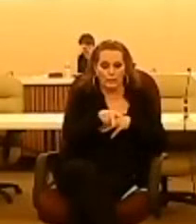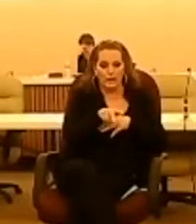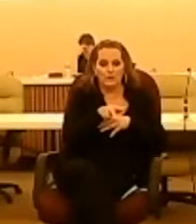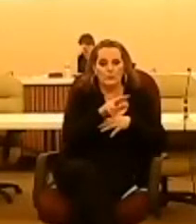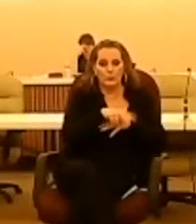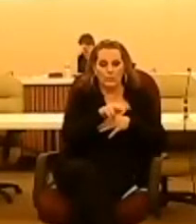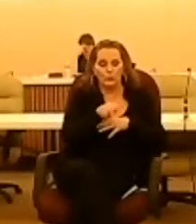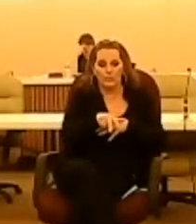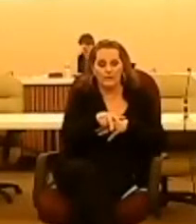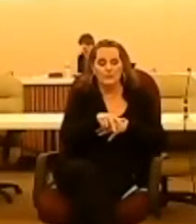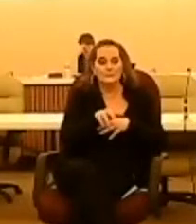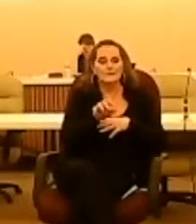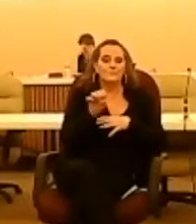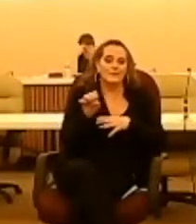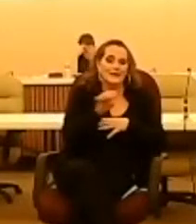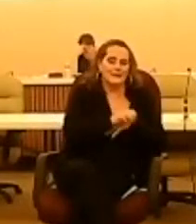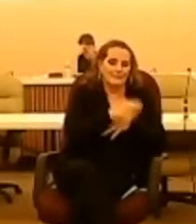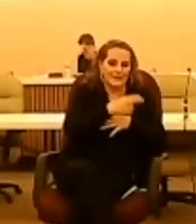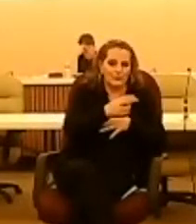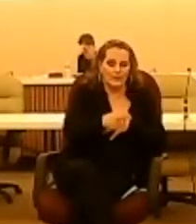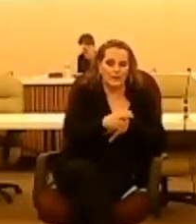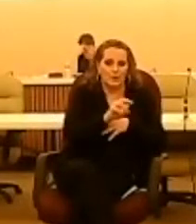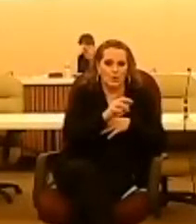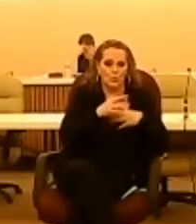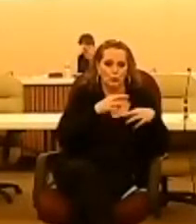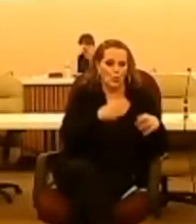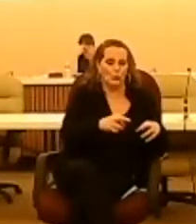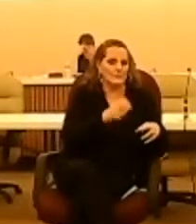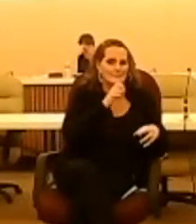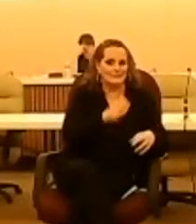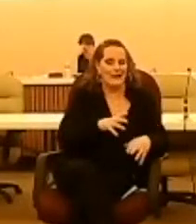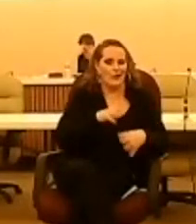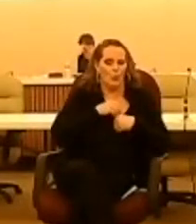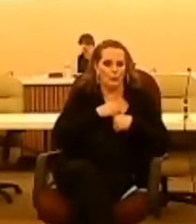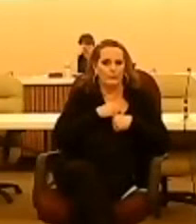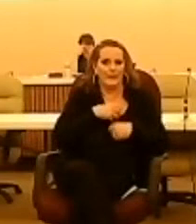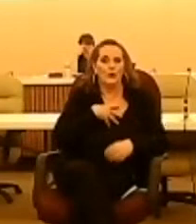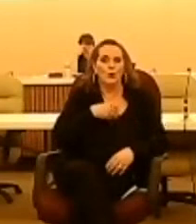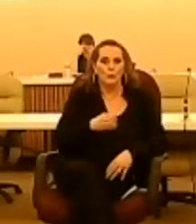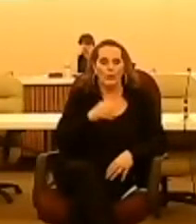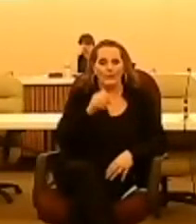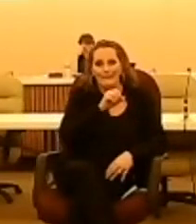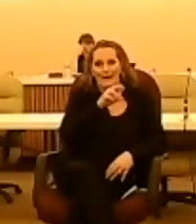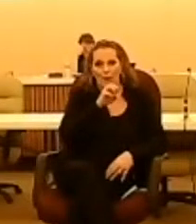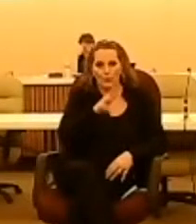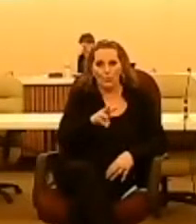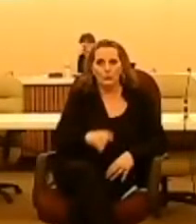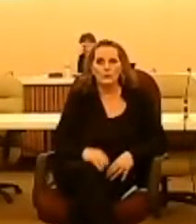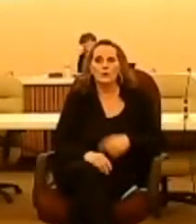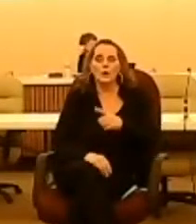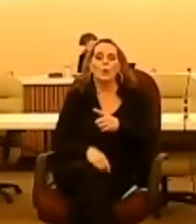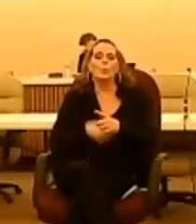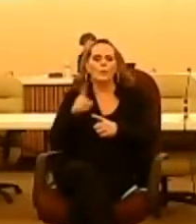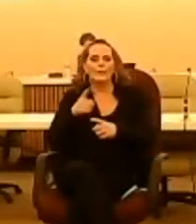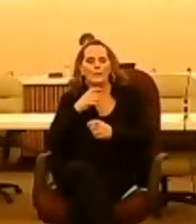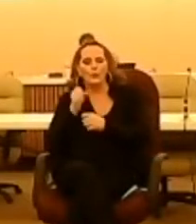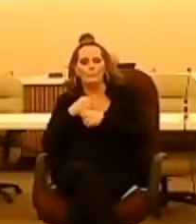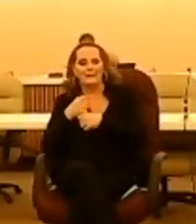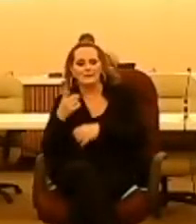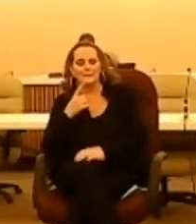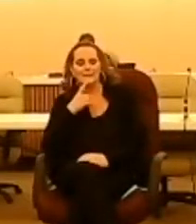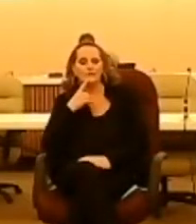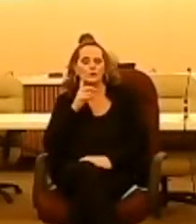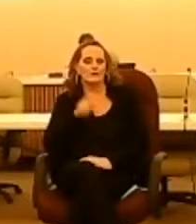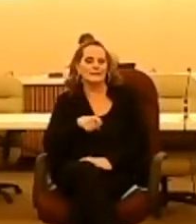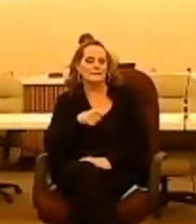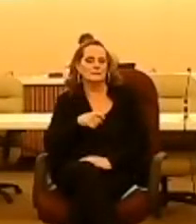3333 East Henrietta Road is not owned by White Arrow. Like, Well, they typically will create an entity to own a Right. property. I mean, if you need the specific